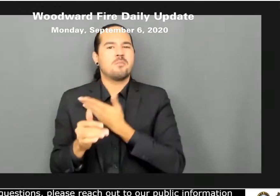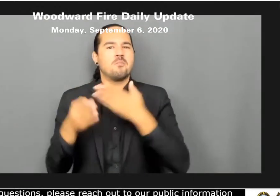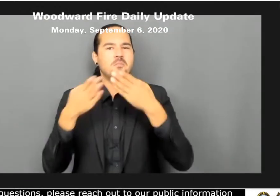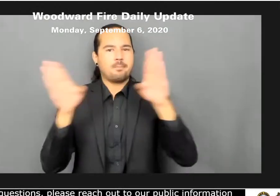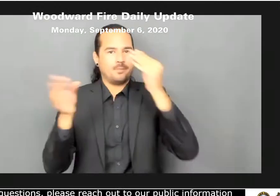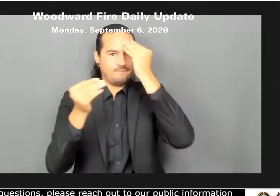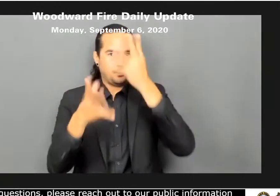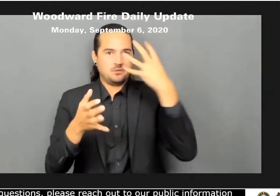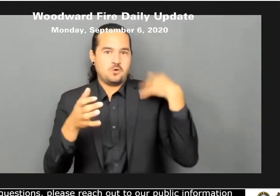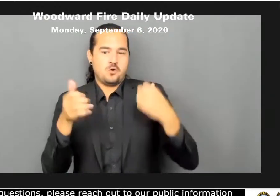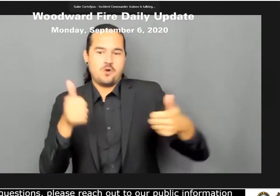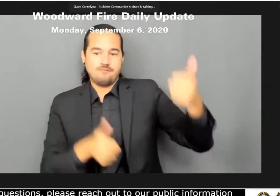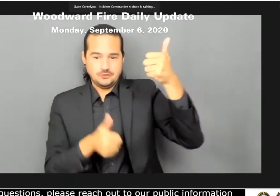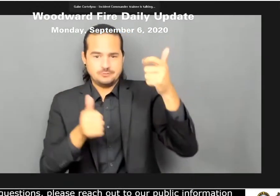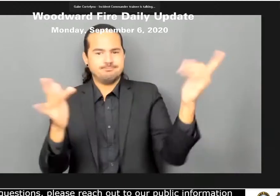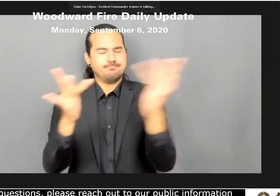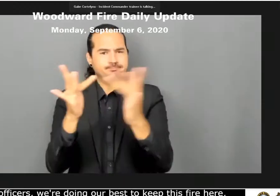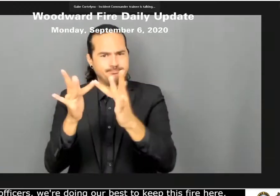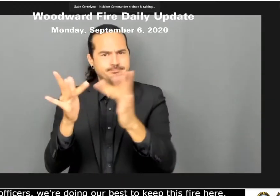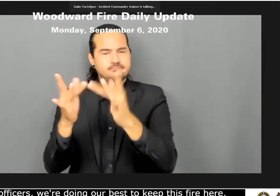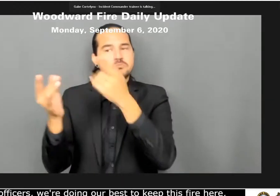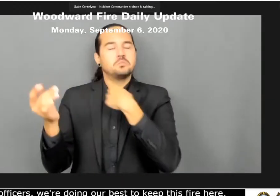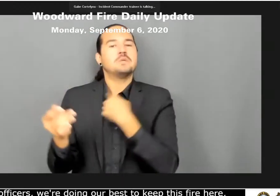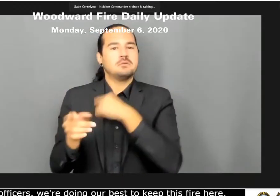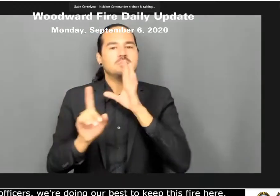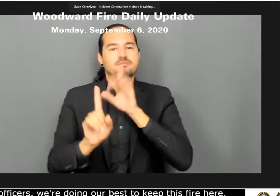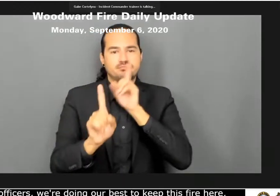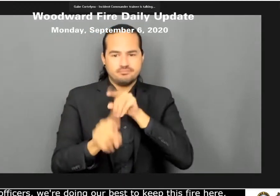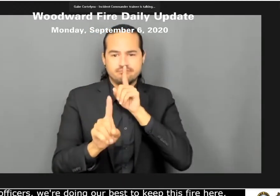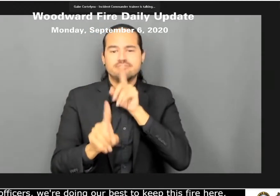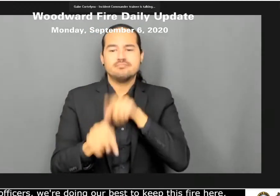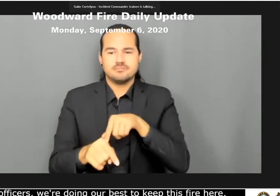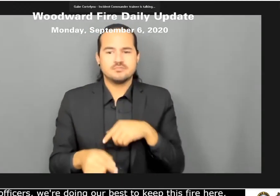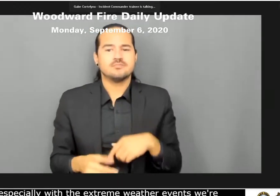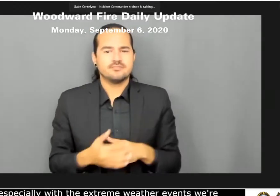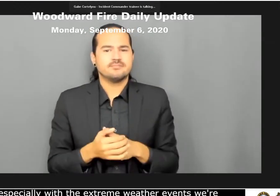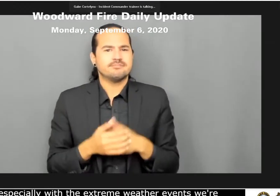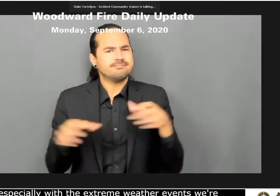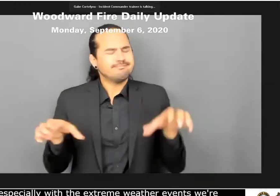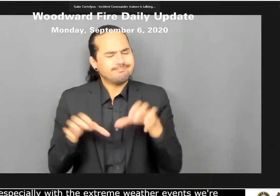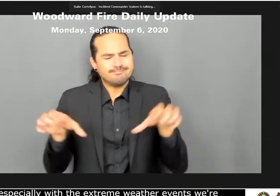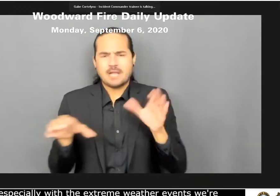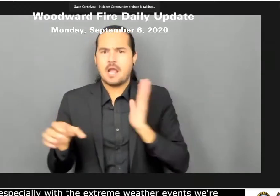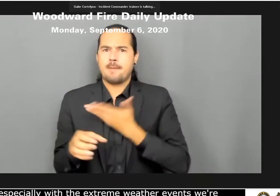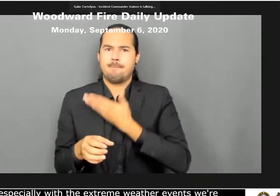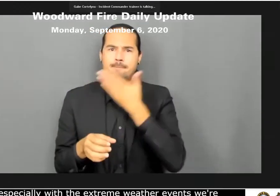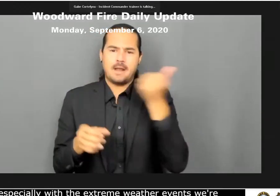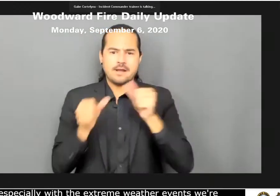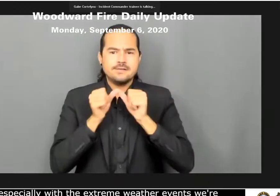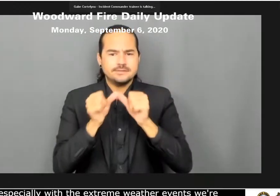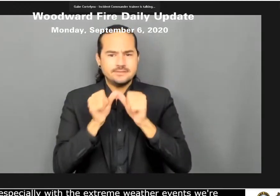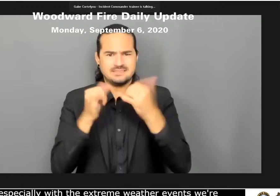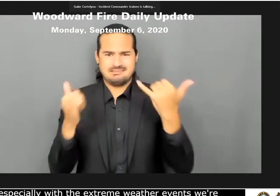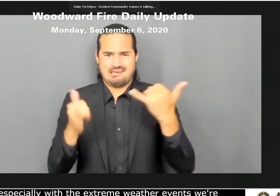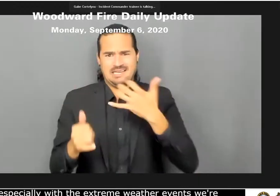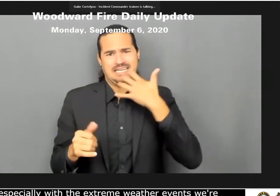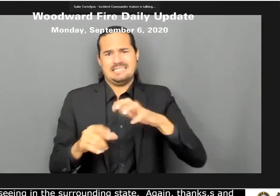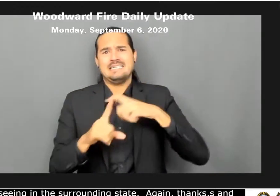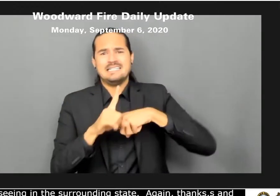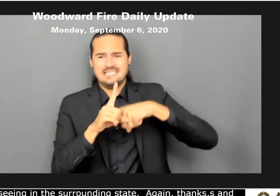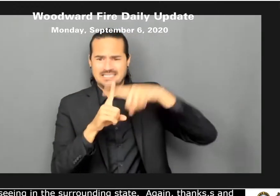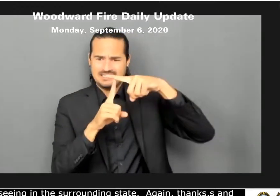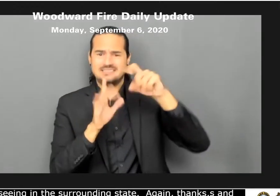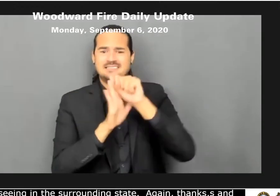extreme weather events that we're seeing in the surrounding state. So again, thanks, and we appreciate the warm welcome to your community.